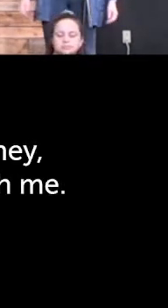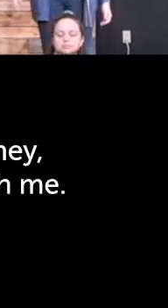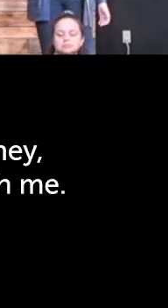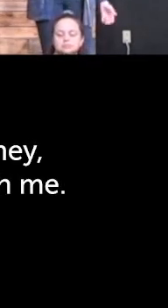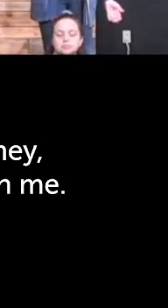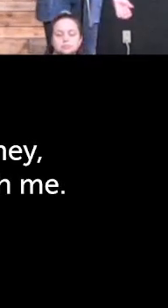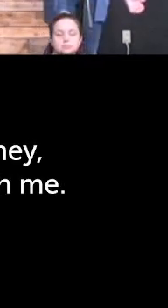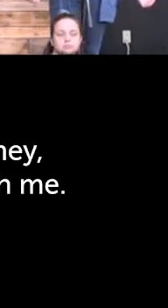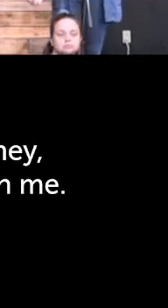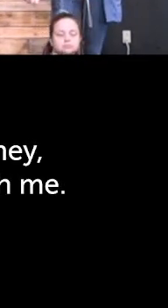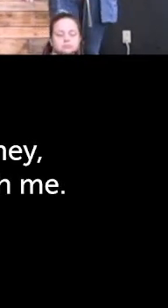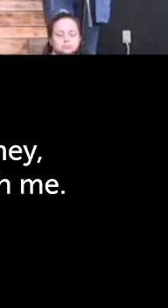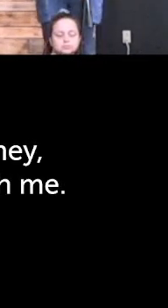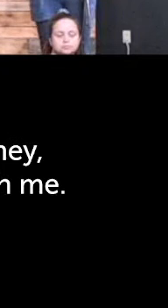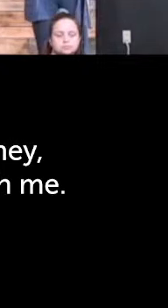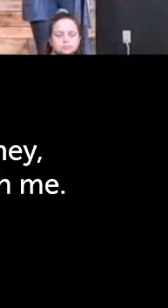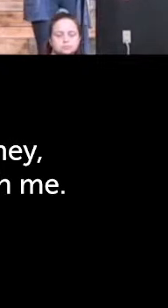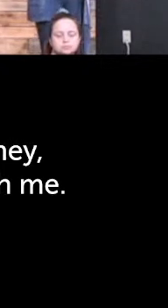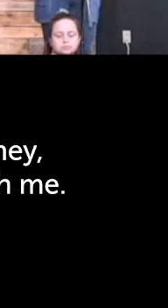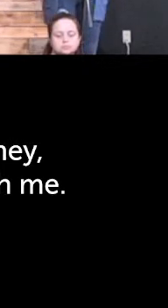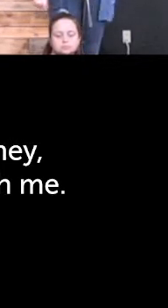only me